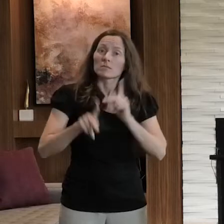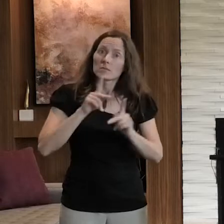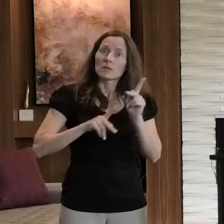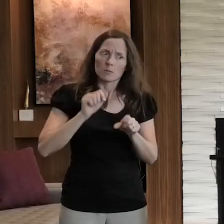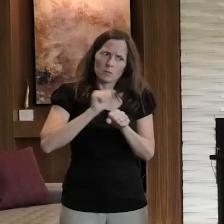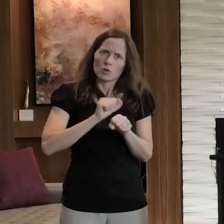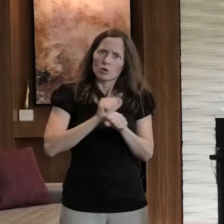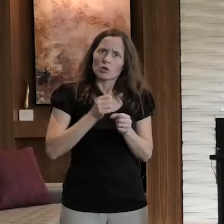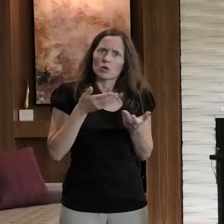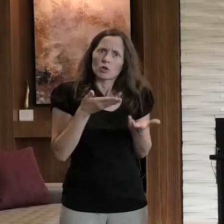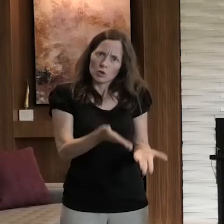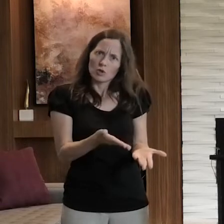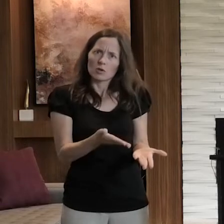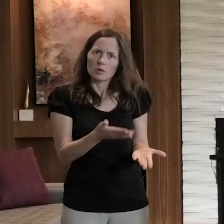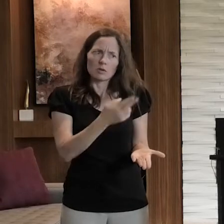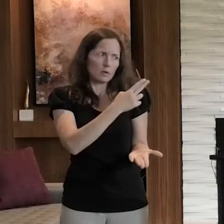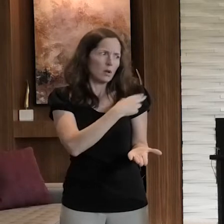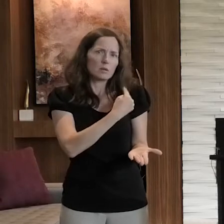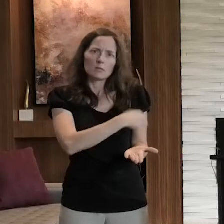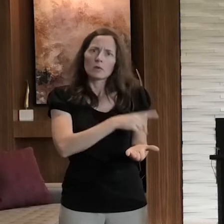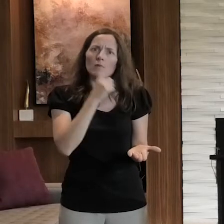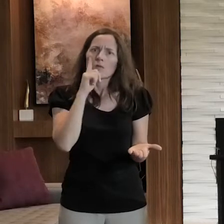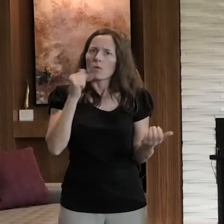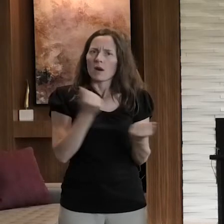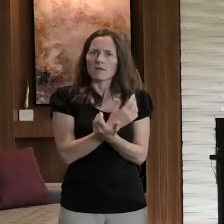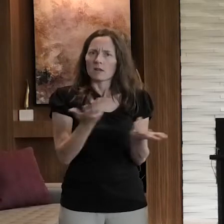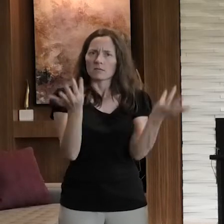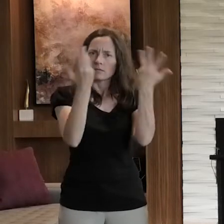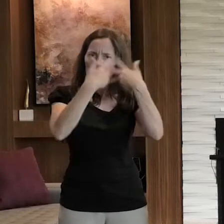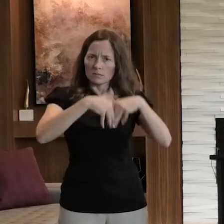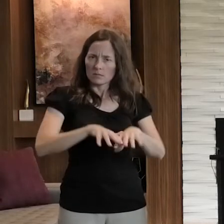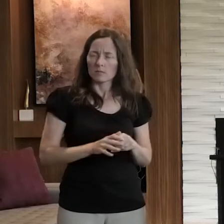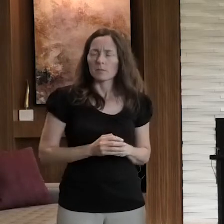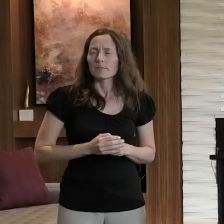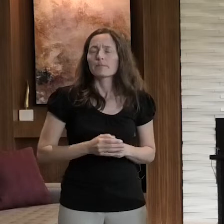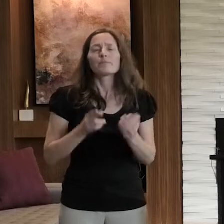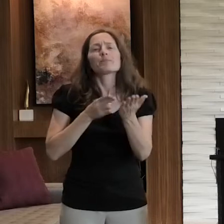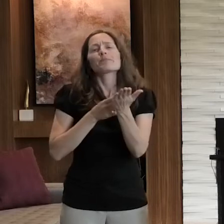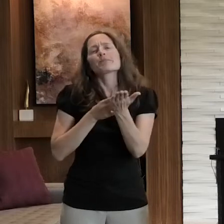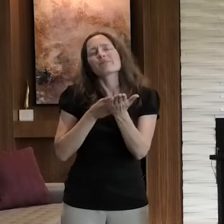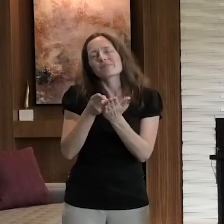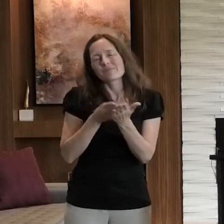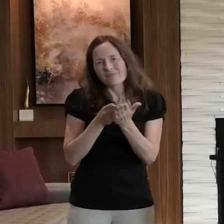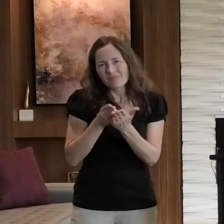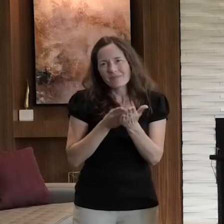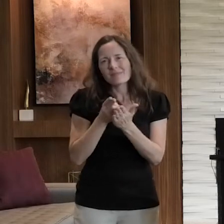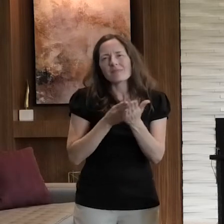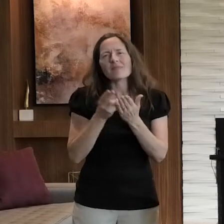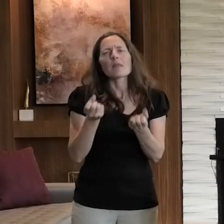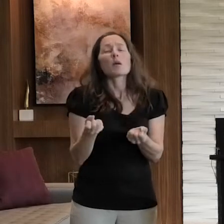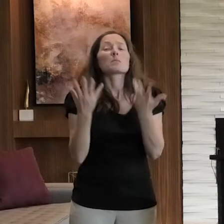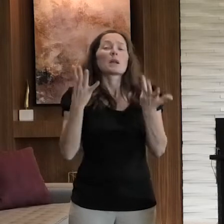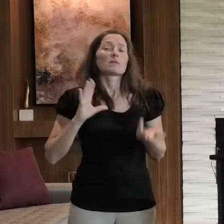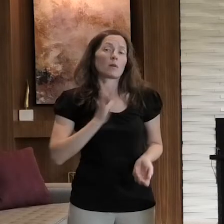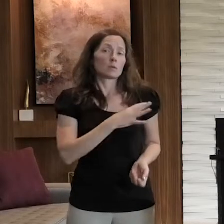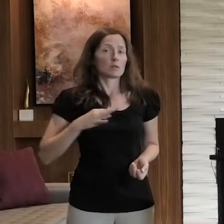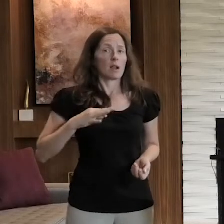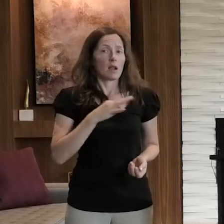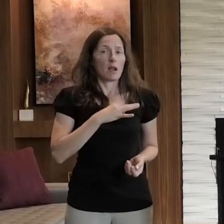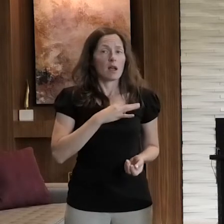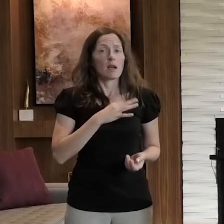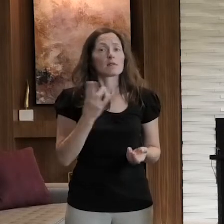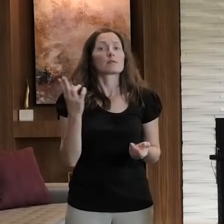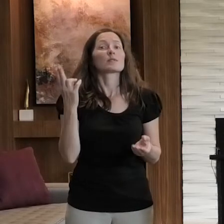this system of care work. To be honest with you, our turnover rates are much higher than we would like in some of our most critical